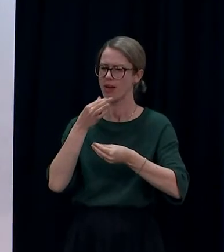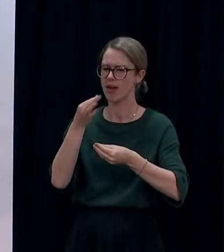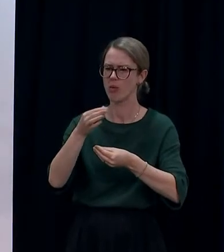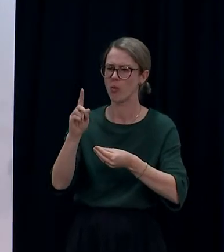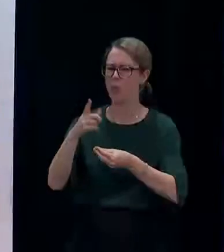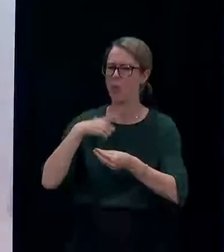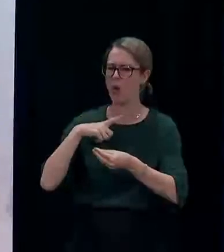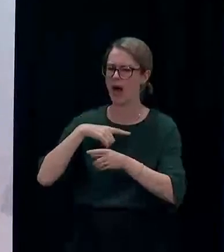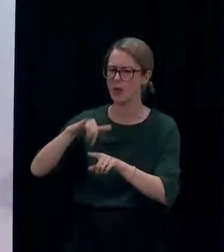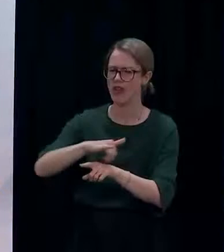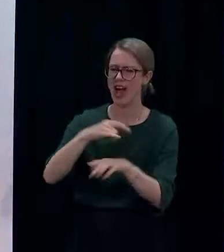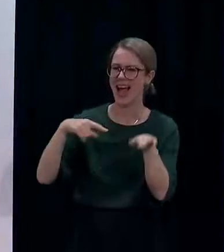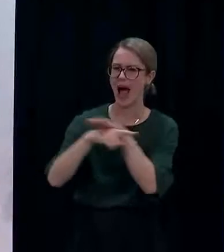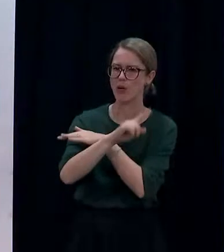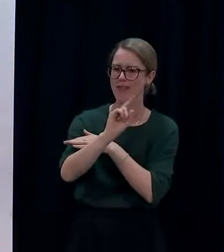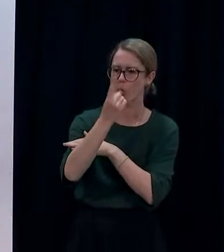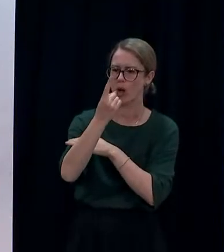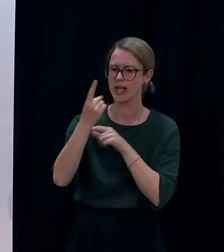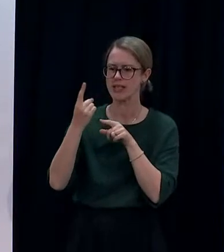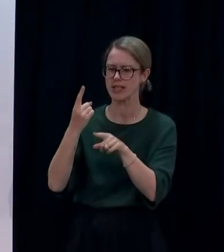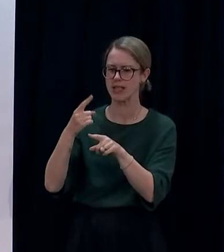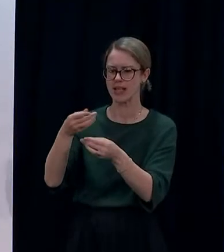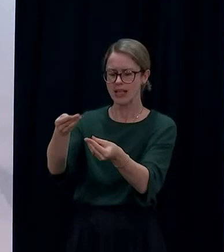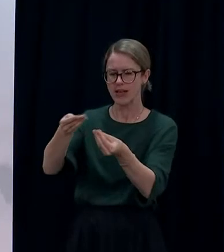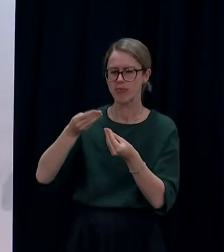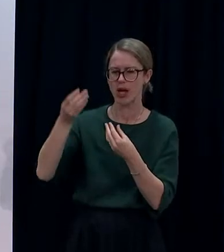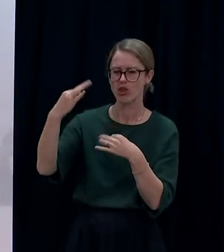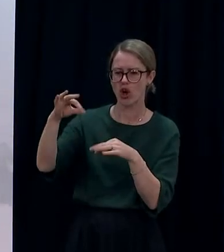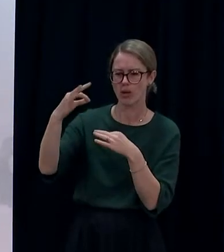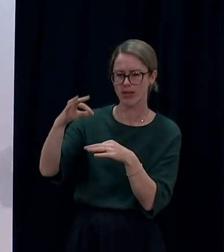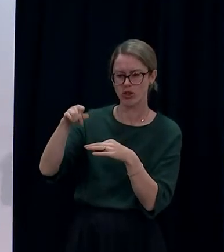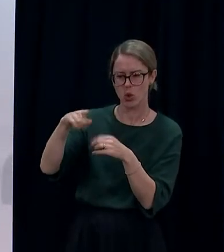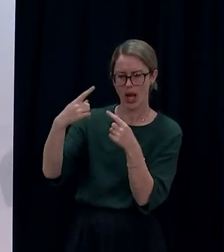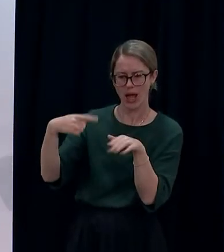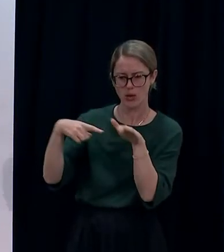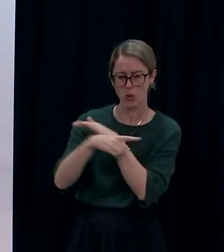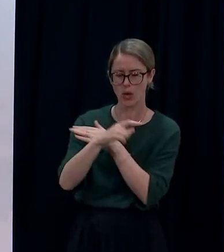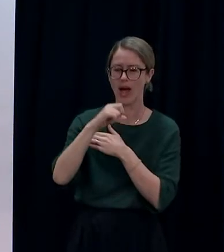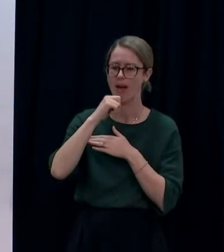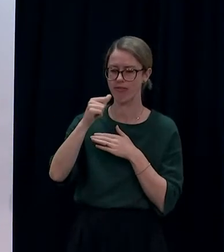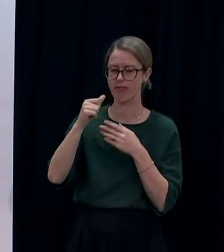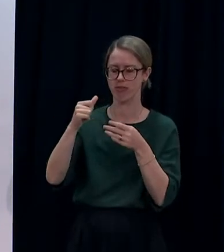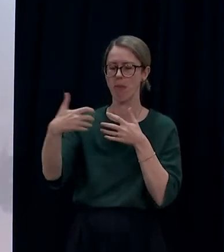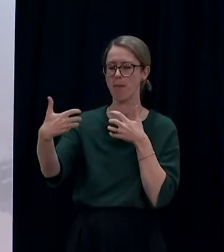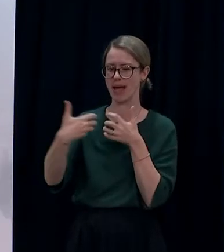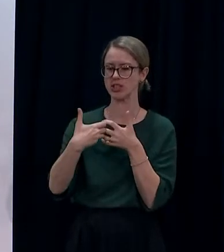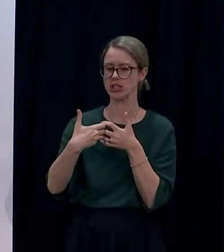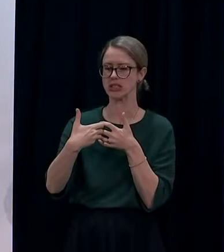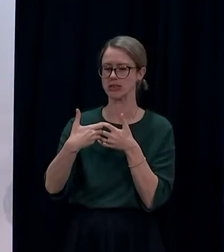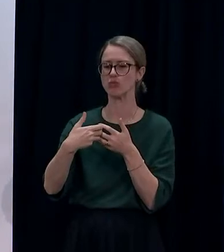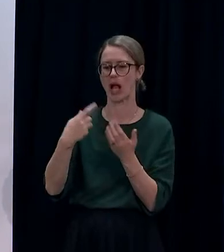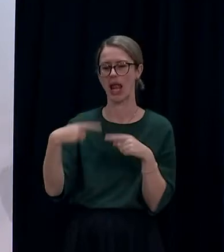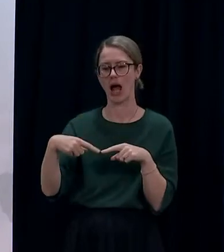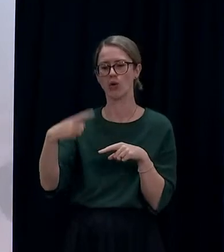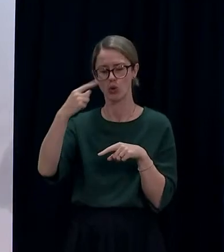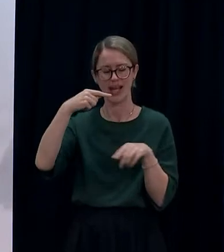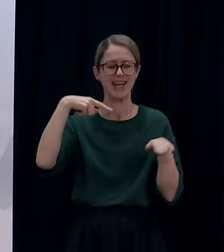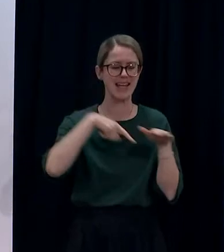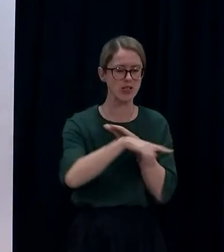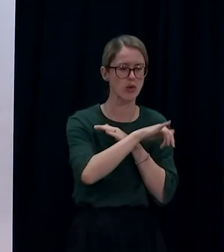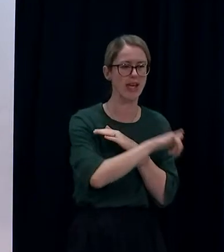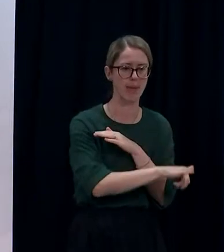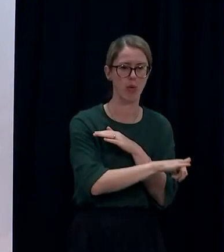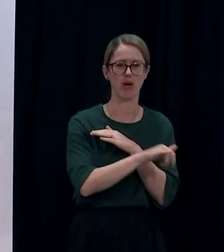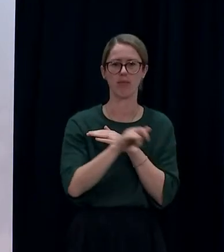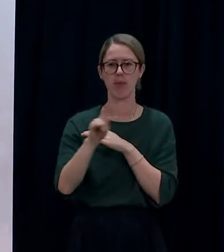about the purpose of their travel and see an eligibility document. If it meets the requirements for travel, they are then able to enter the airport.